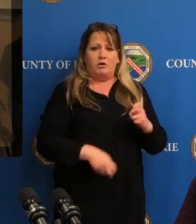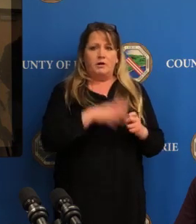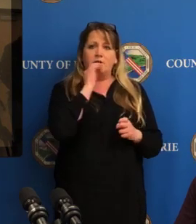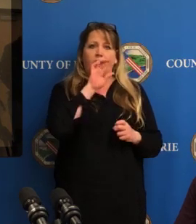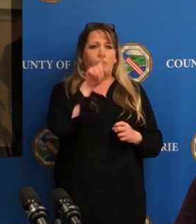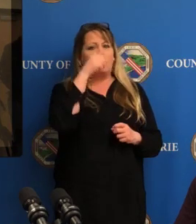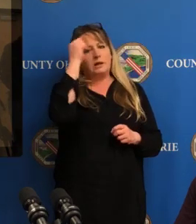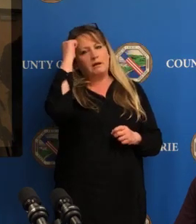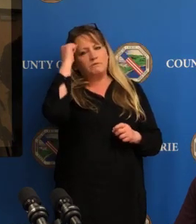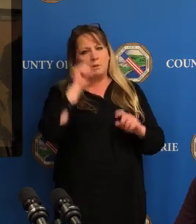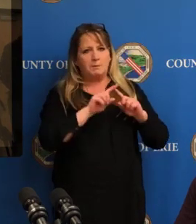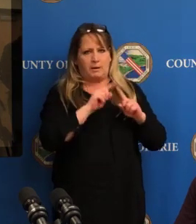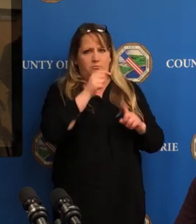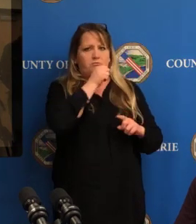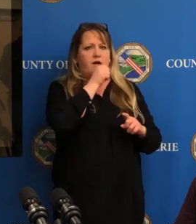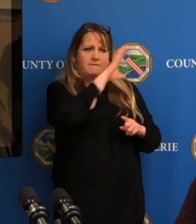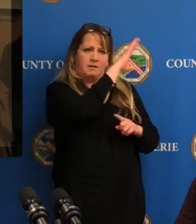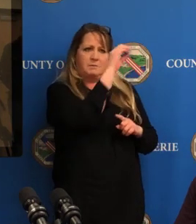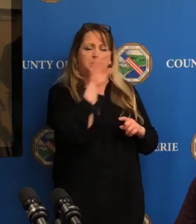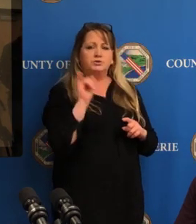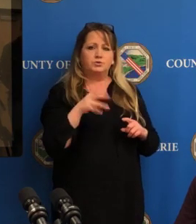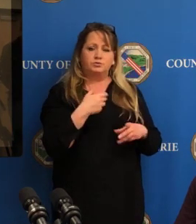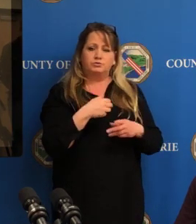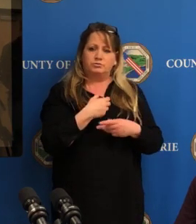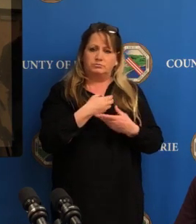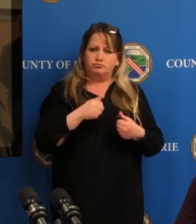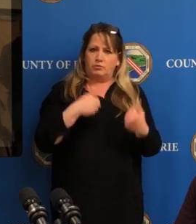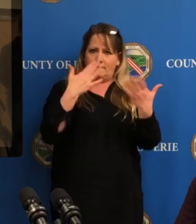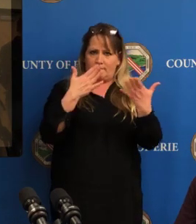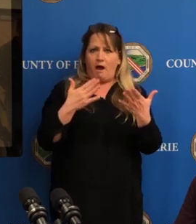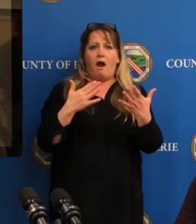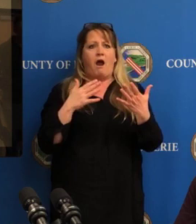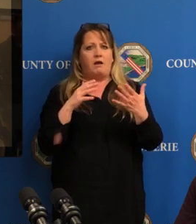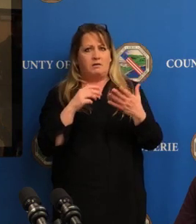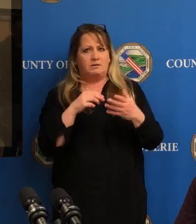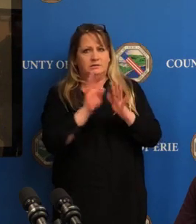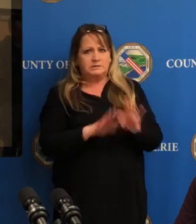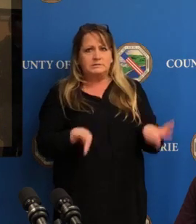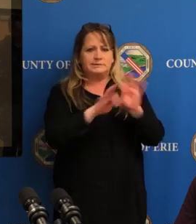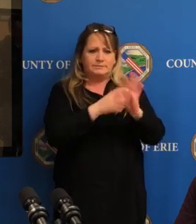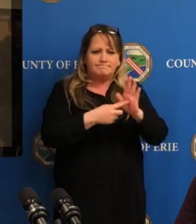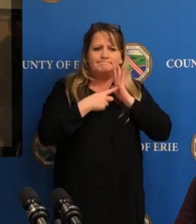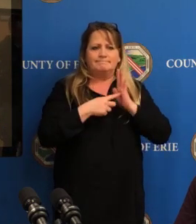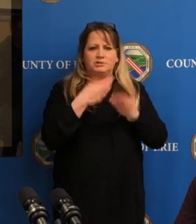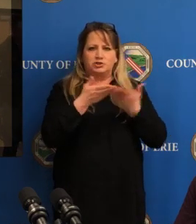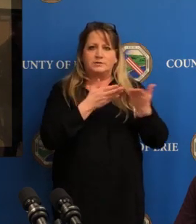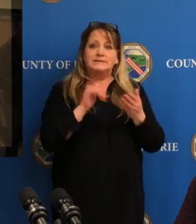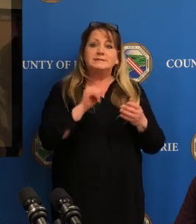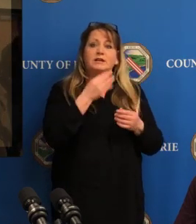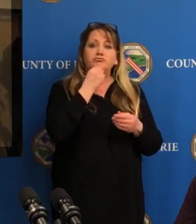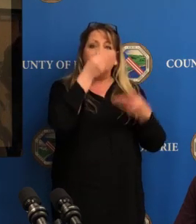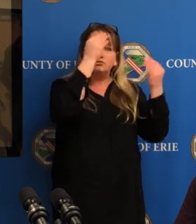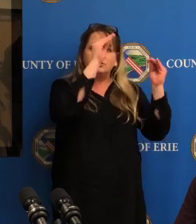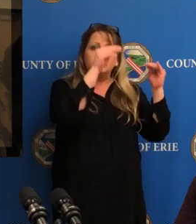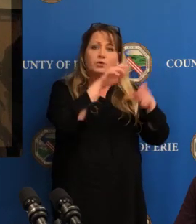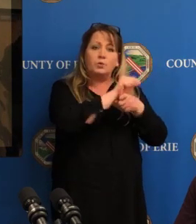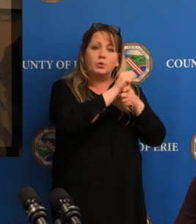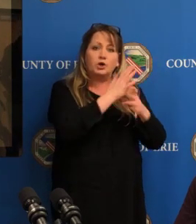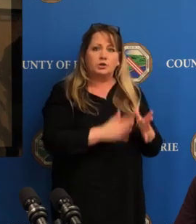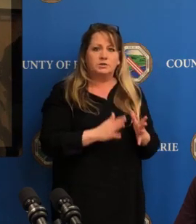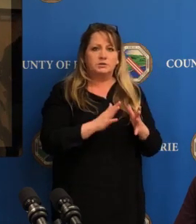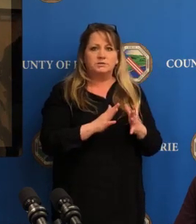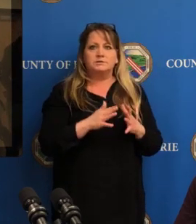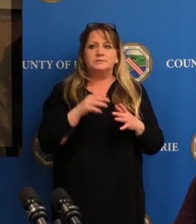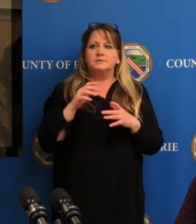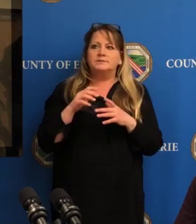in government, but in the private sector, to provide essential services, including grocery store attendants and others who have to work with the